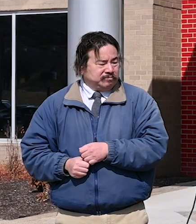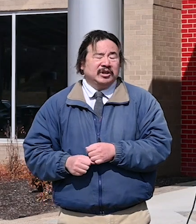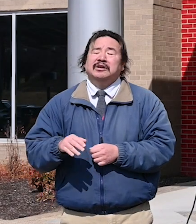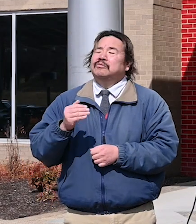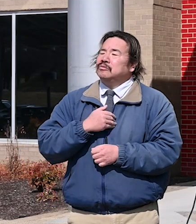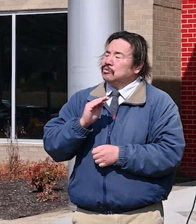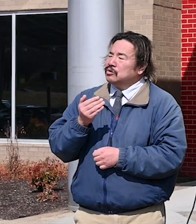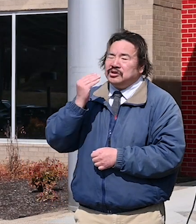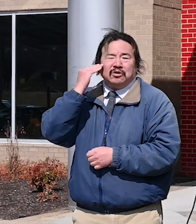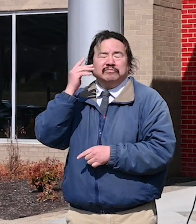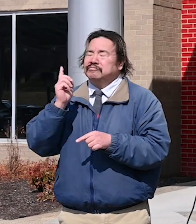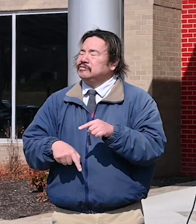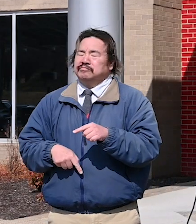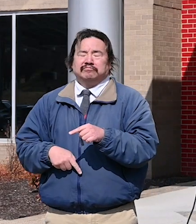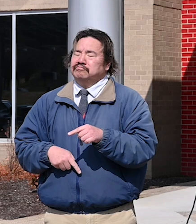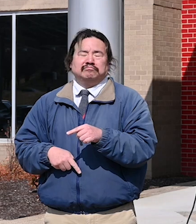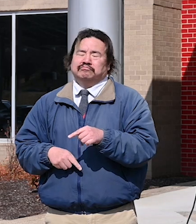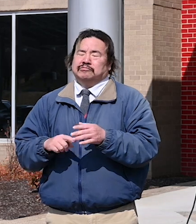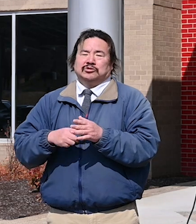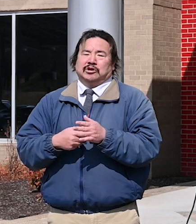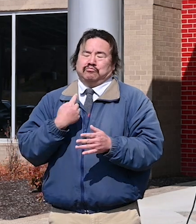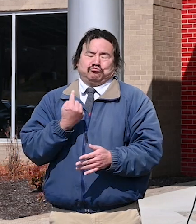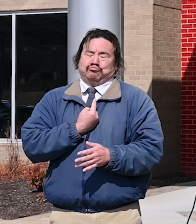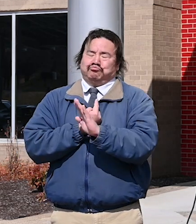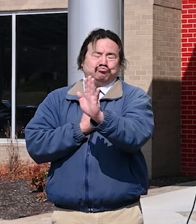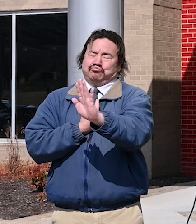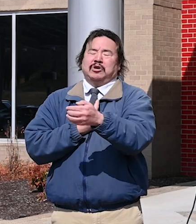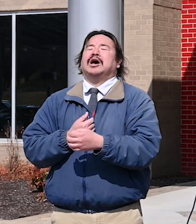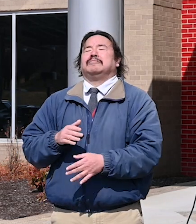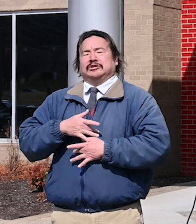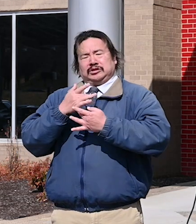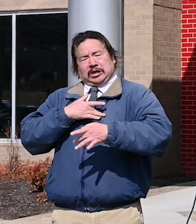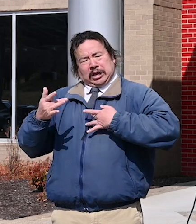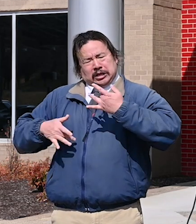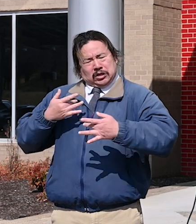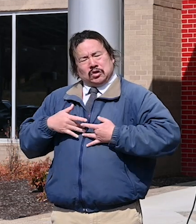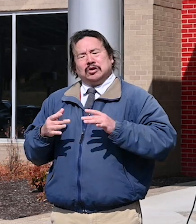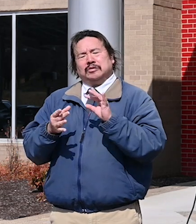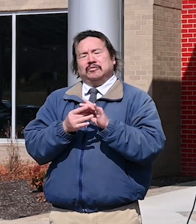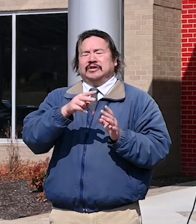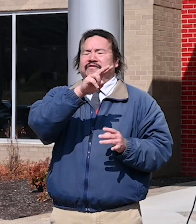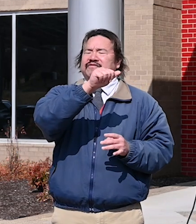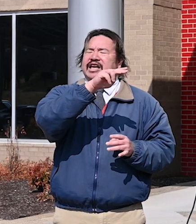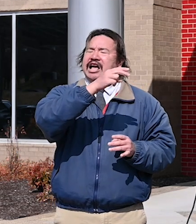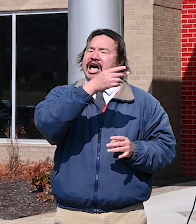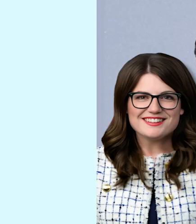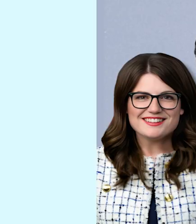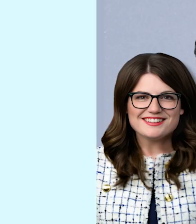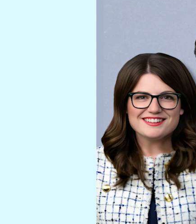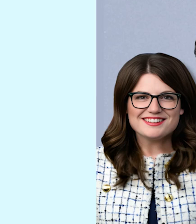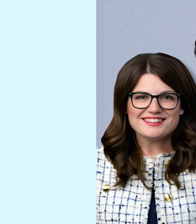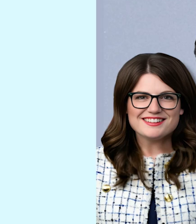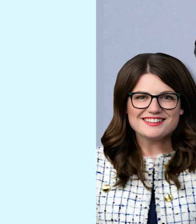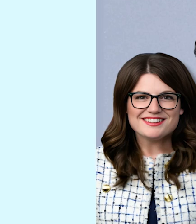Now, we know that we cannot embark on this journey alone, and I'm excited to partner with Senators Van Hollen and